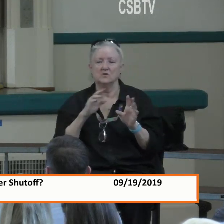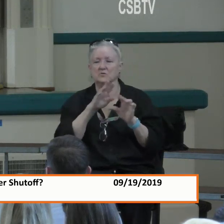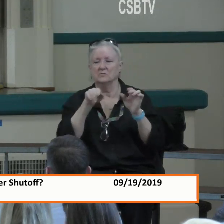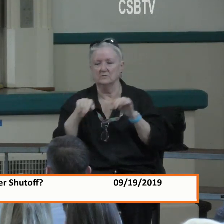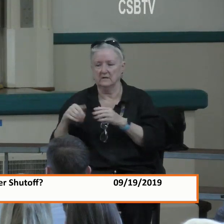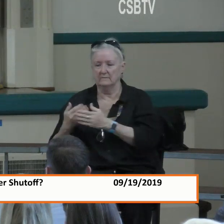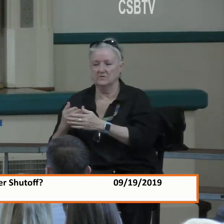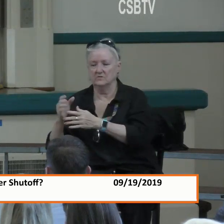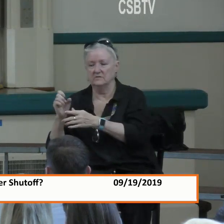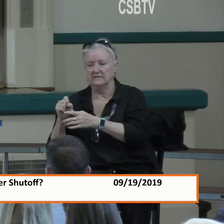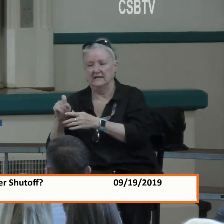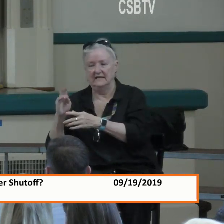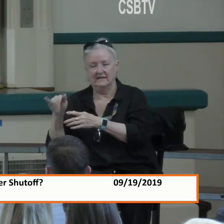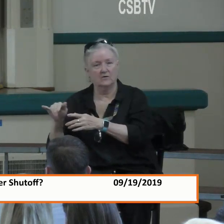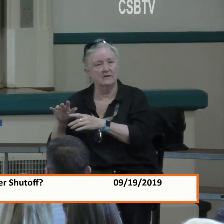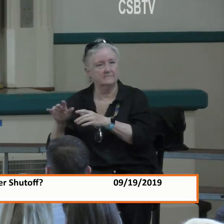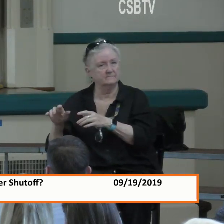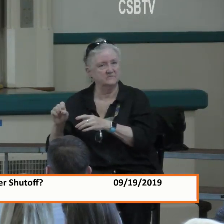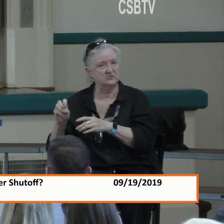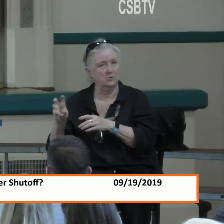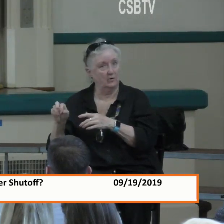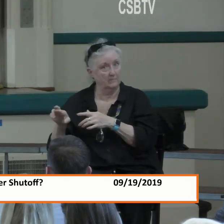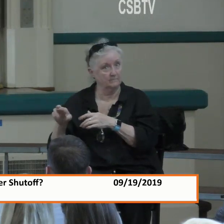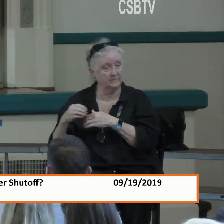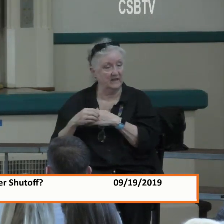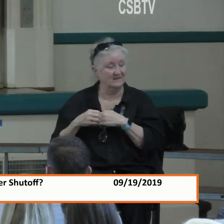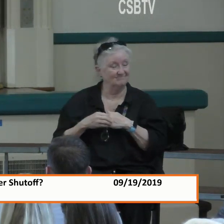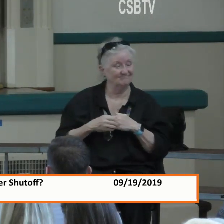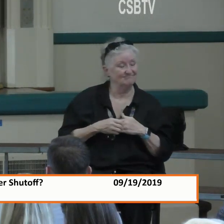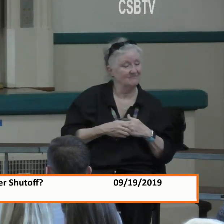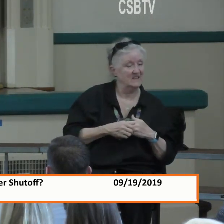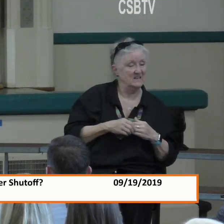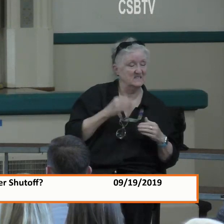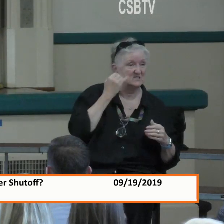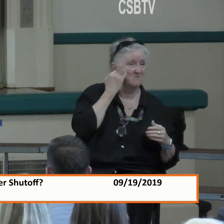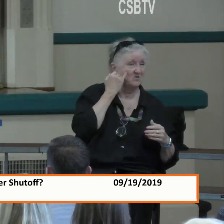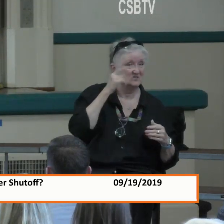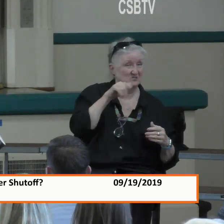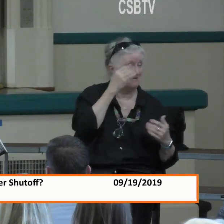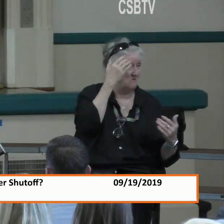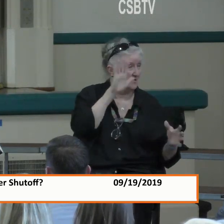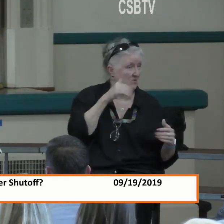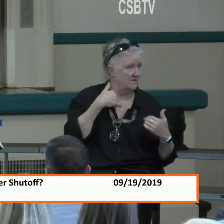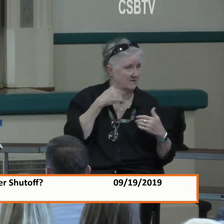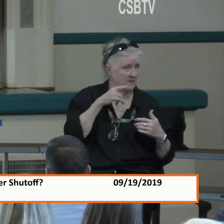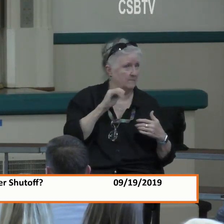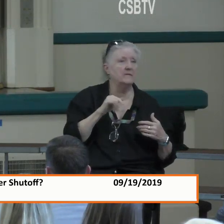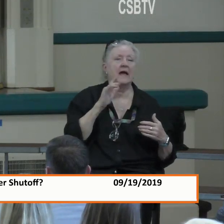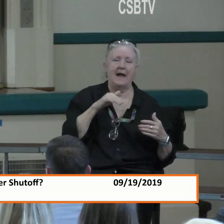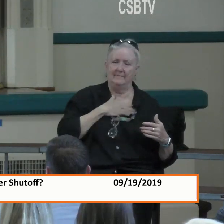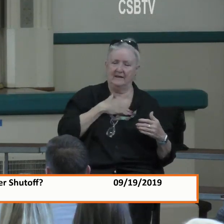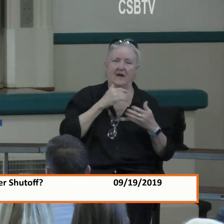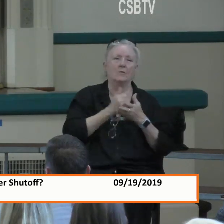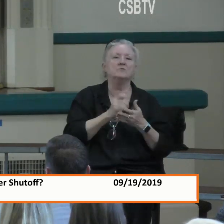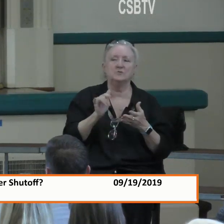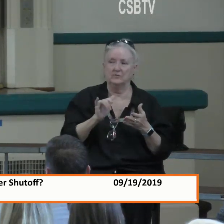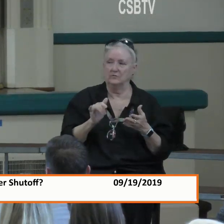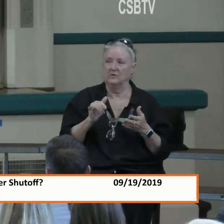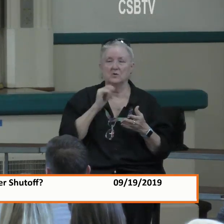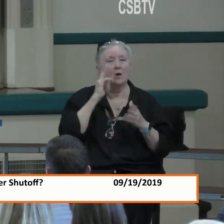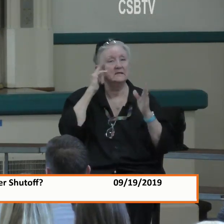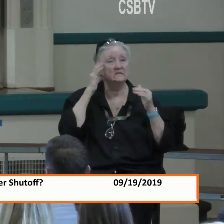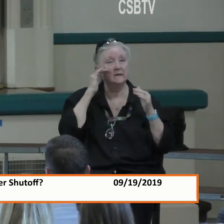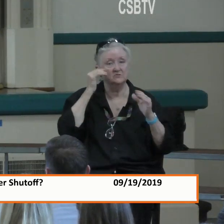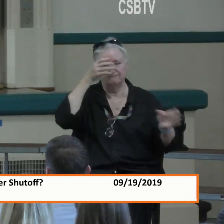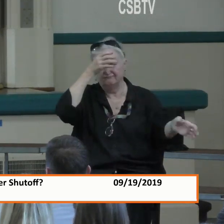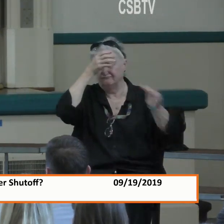sanitary sewer. If for some reason you don't know if you have a pump, we're happy to help on that too. You know, we don't expect you to know